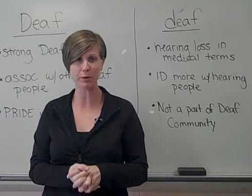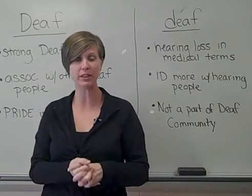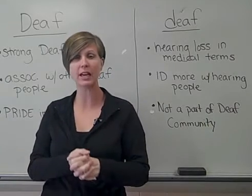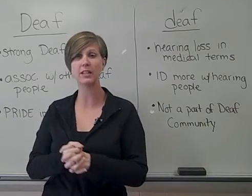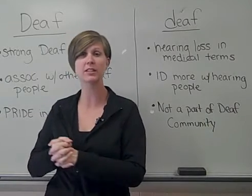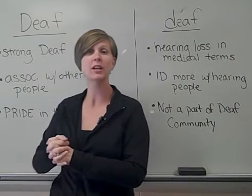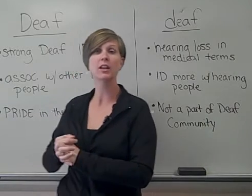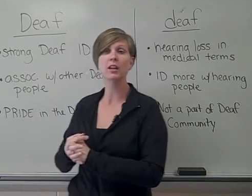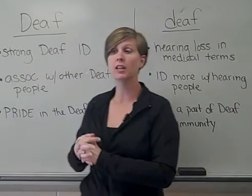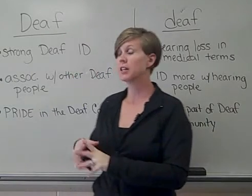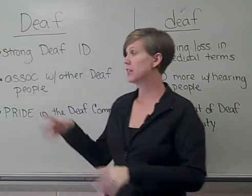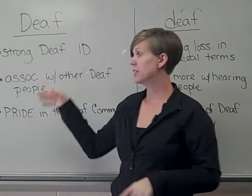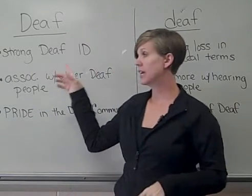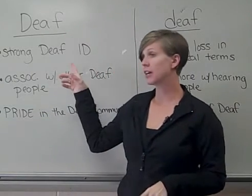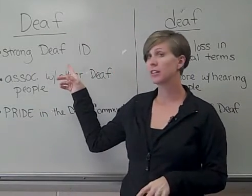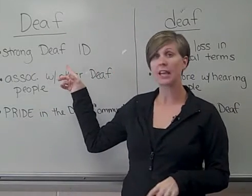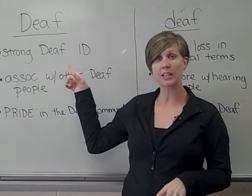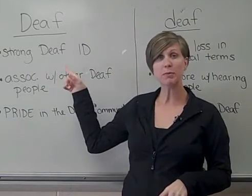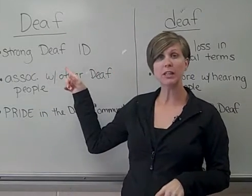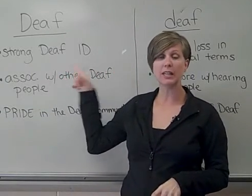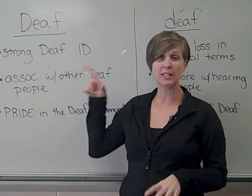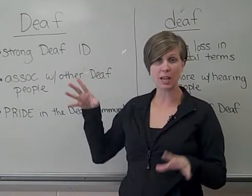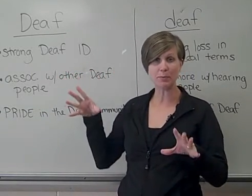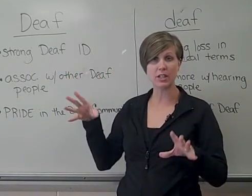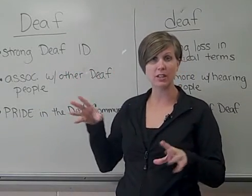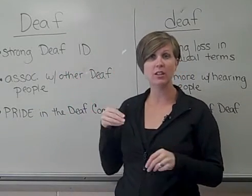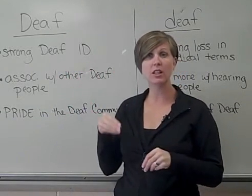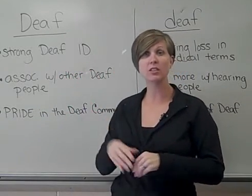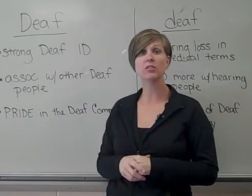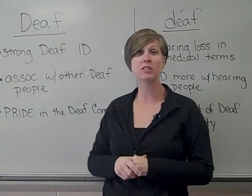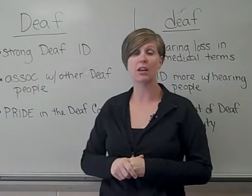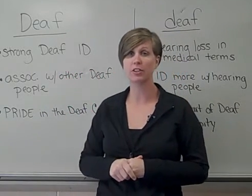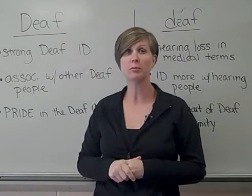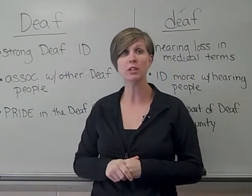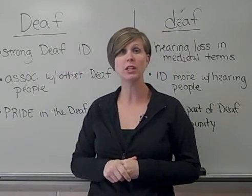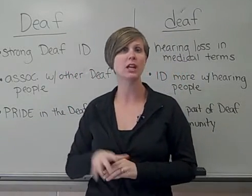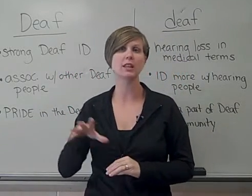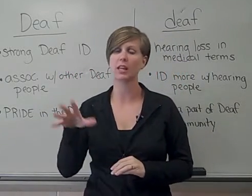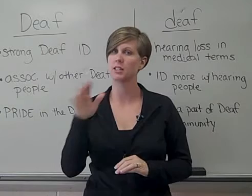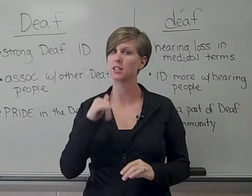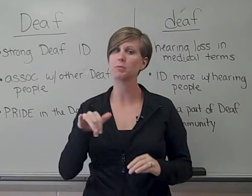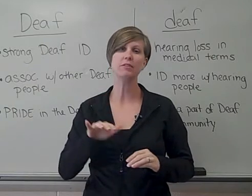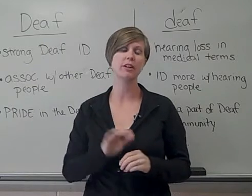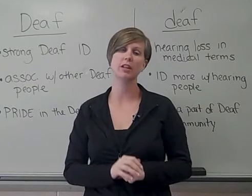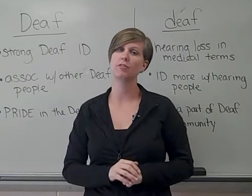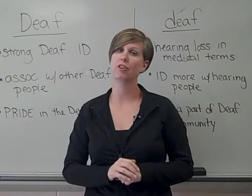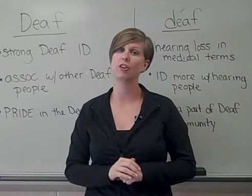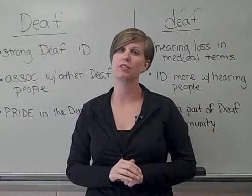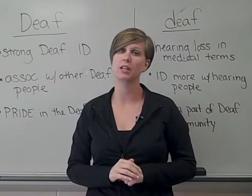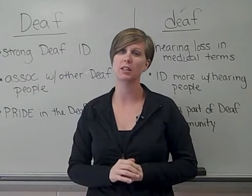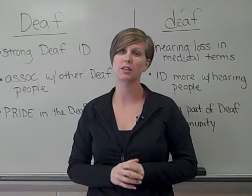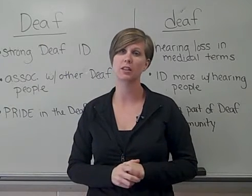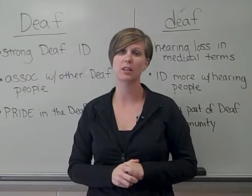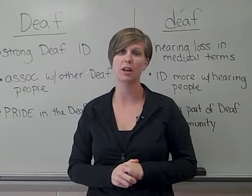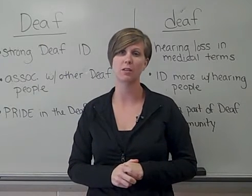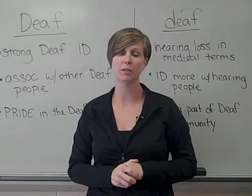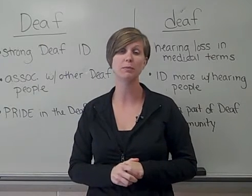But they can be accepted into the deaf community, and they can still be very involved in the